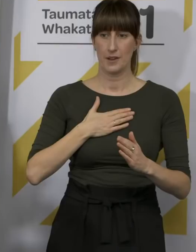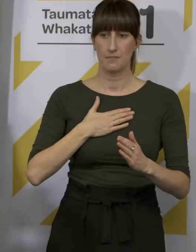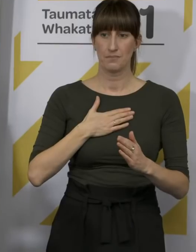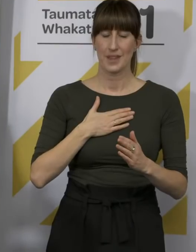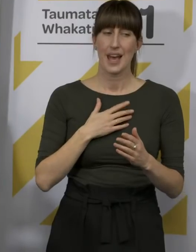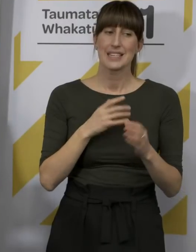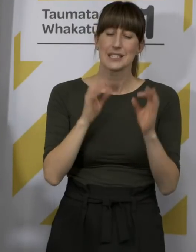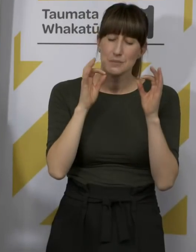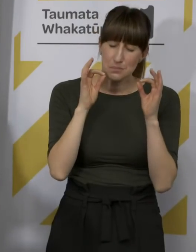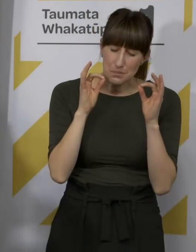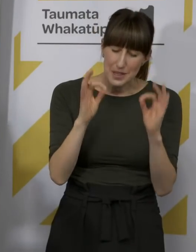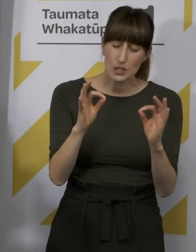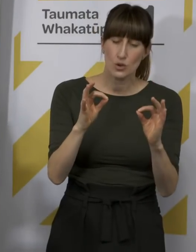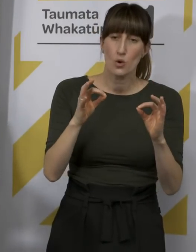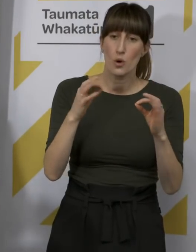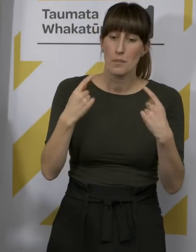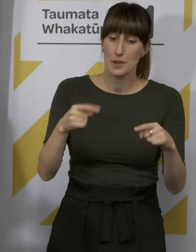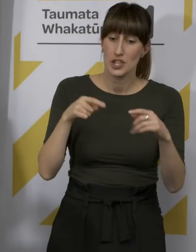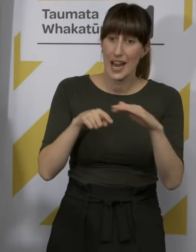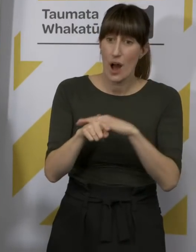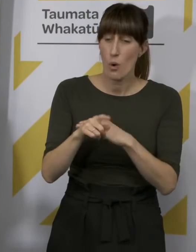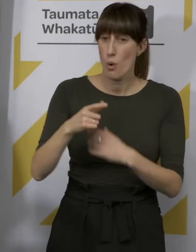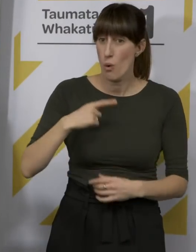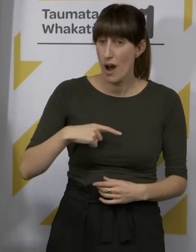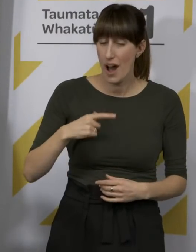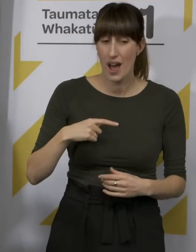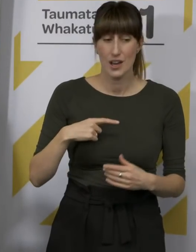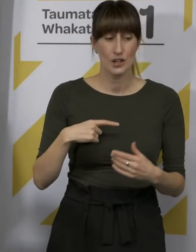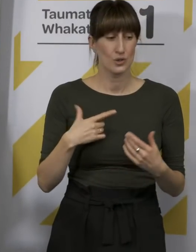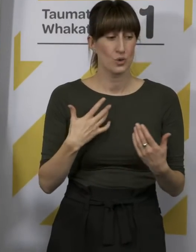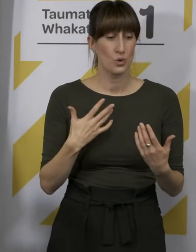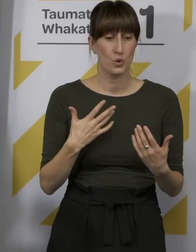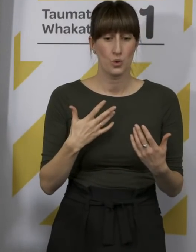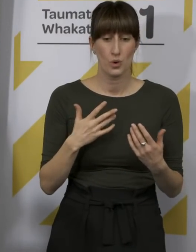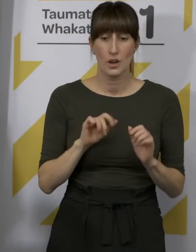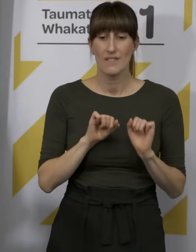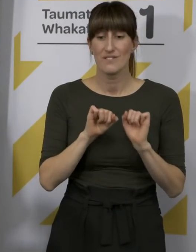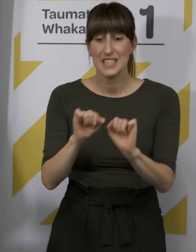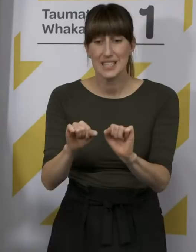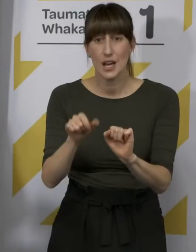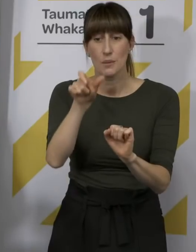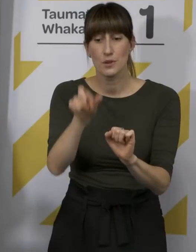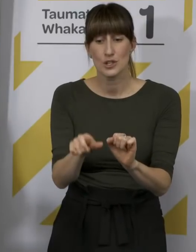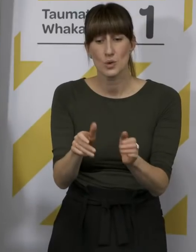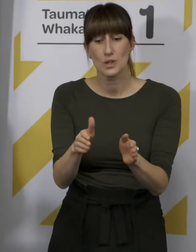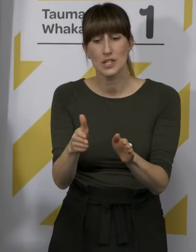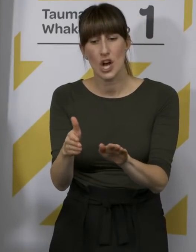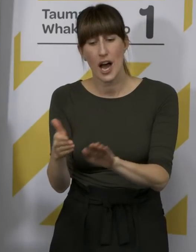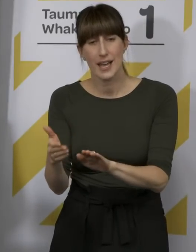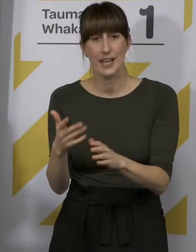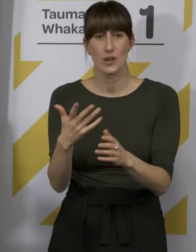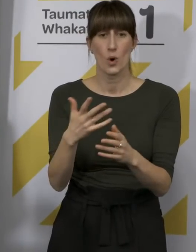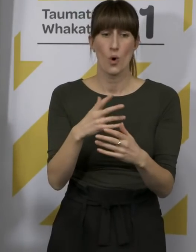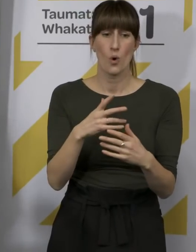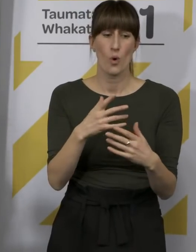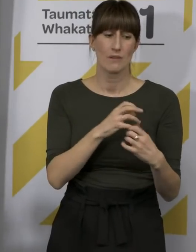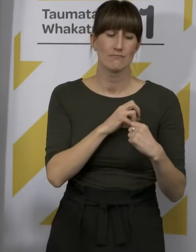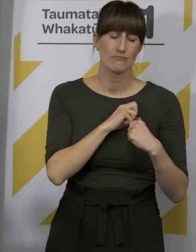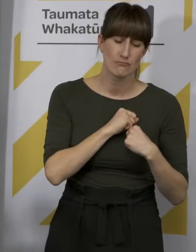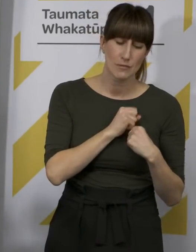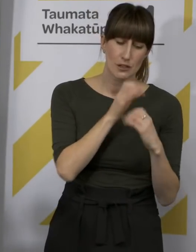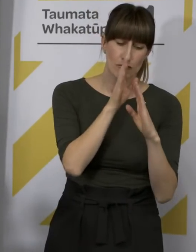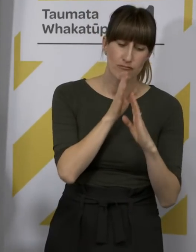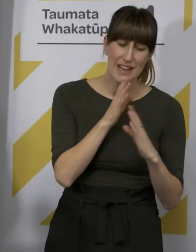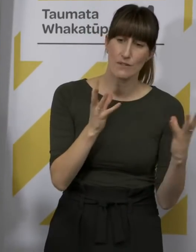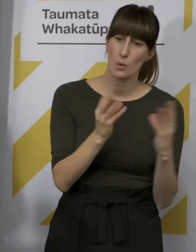to either spend time with a loved one or to grieve with their friends and family. And there are very tight expectations